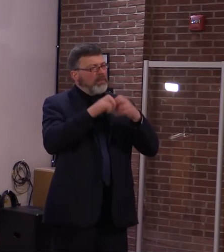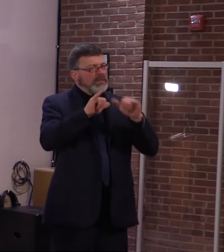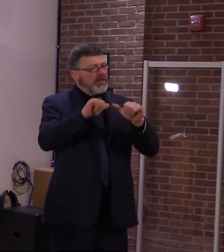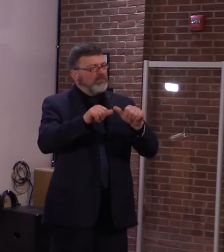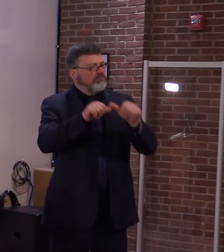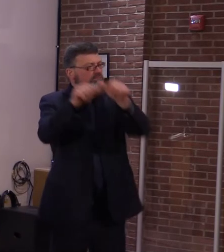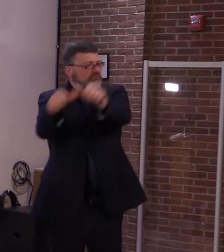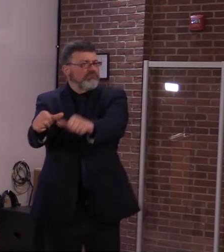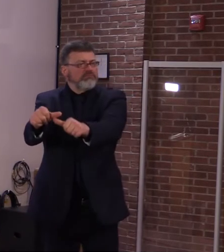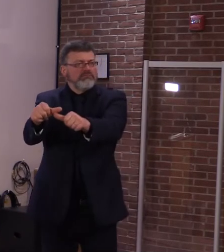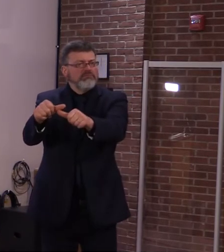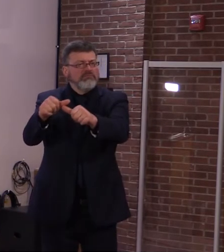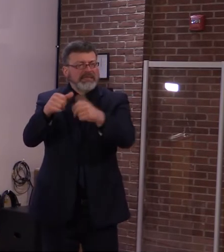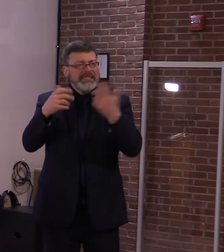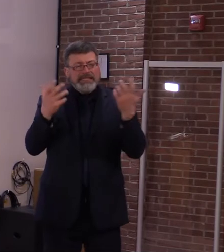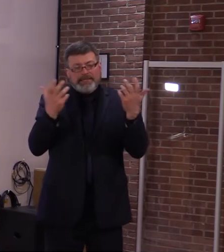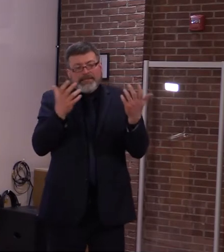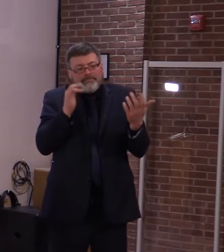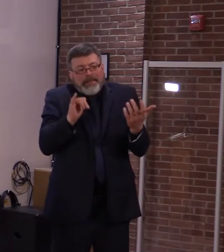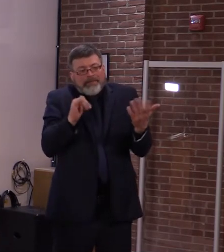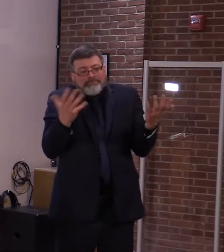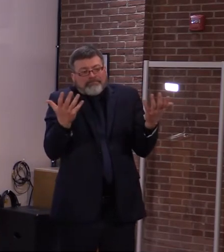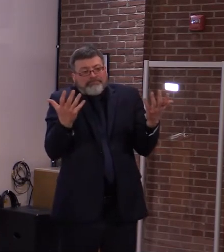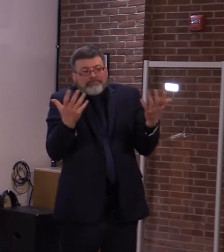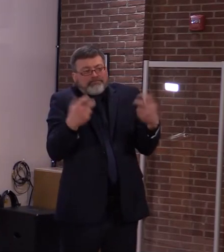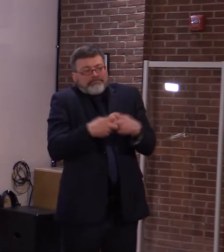facilities and mental health challenges?